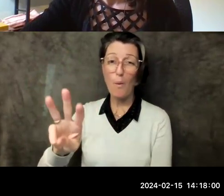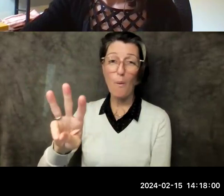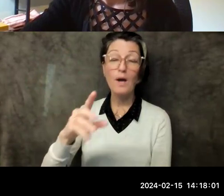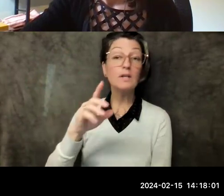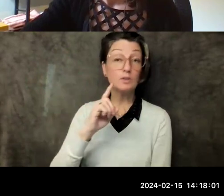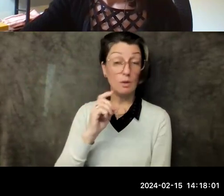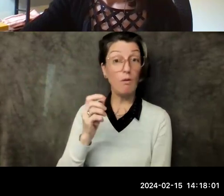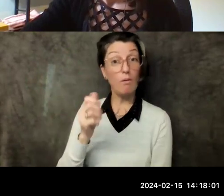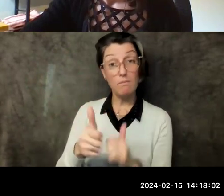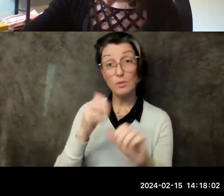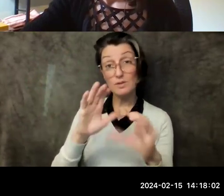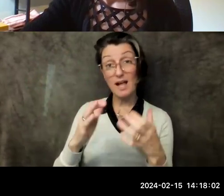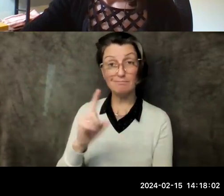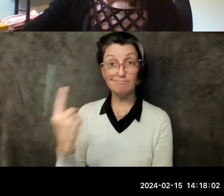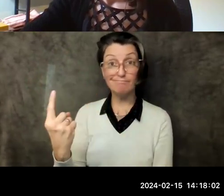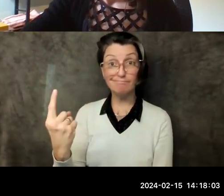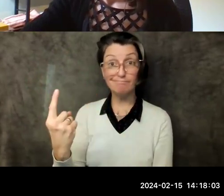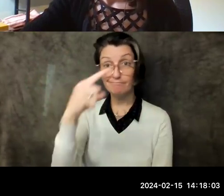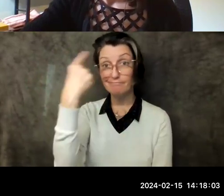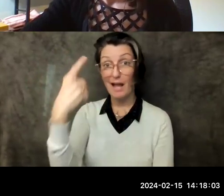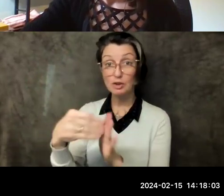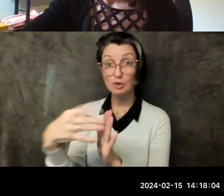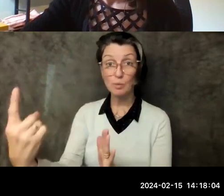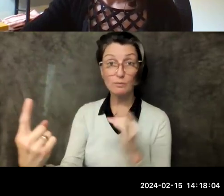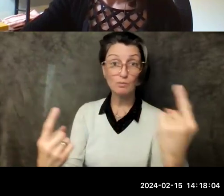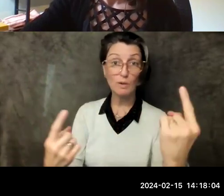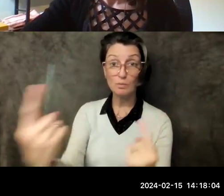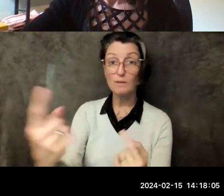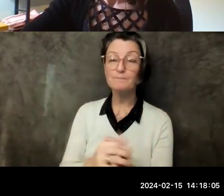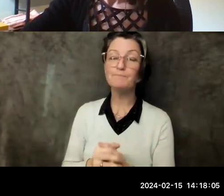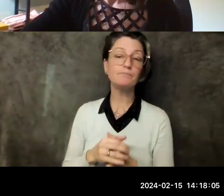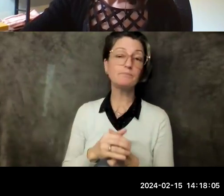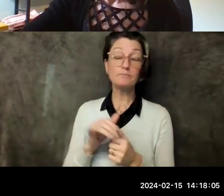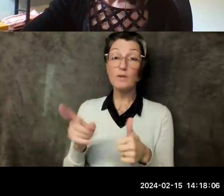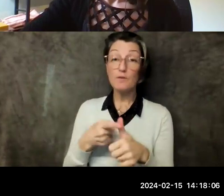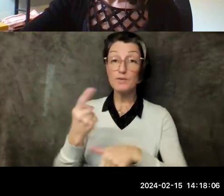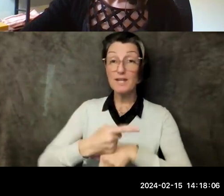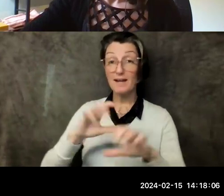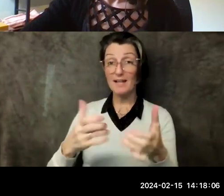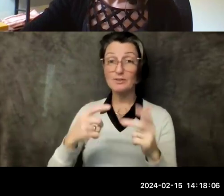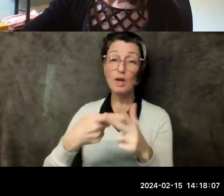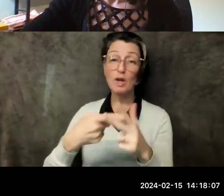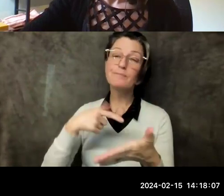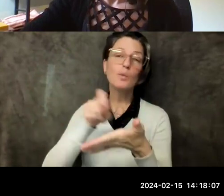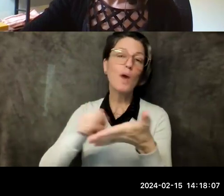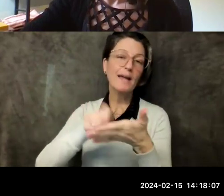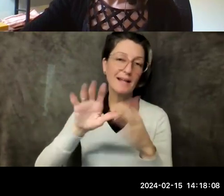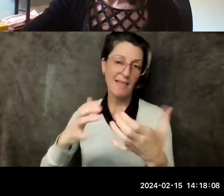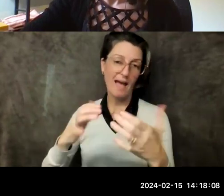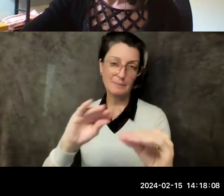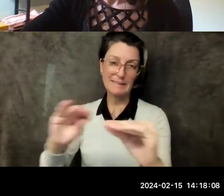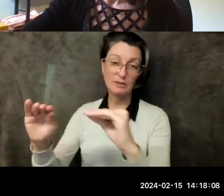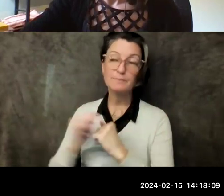in a class, right? So one day, first day of class, I'm in this writing class, and there's